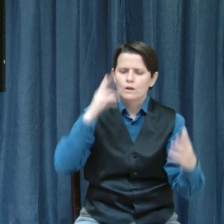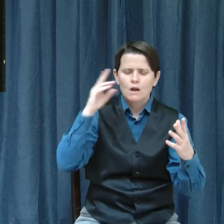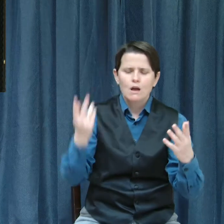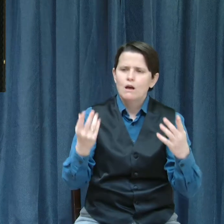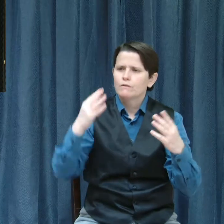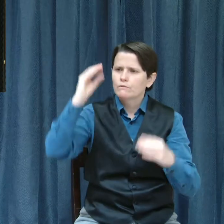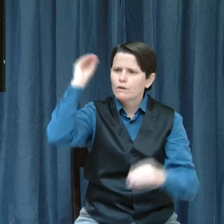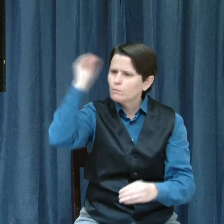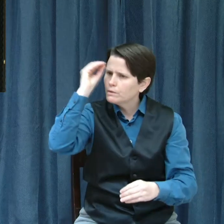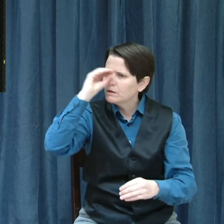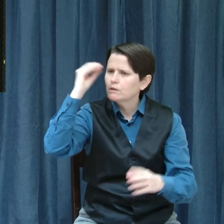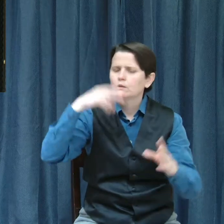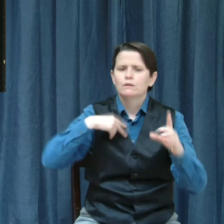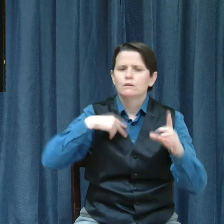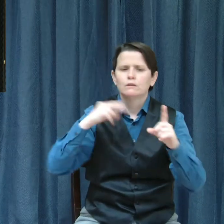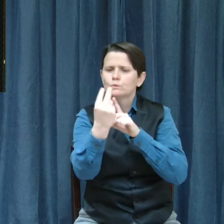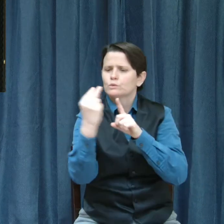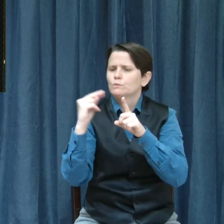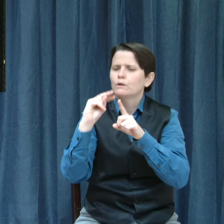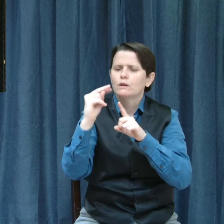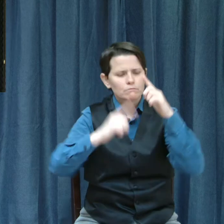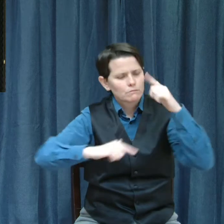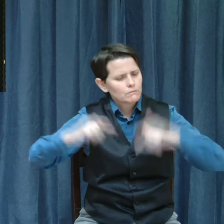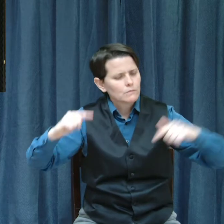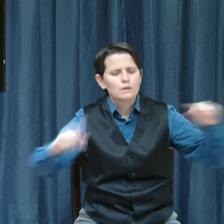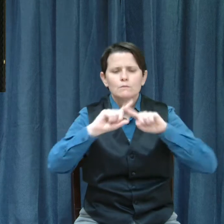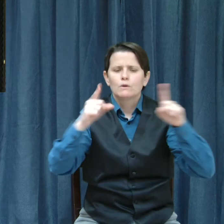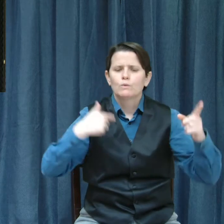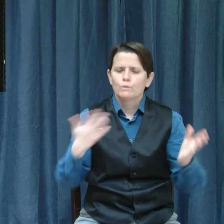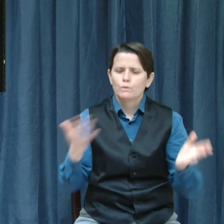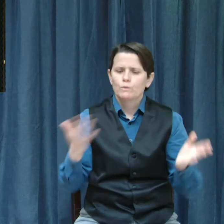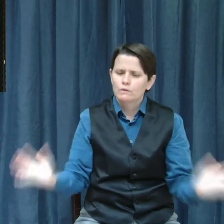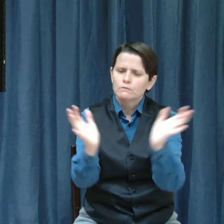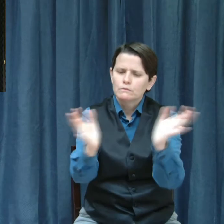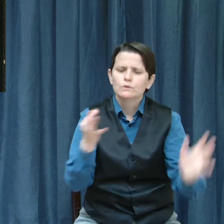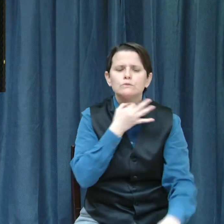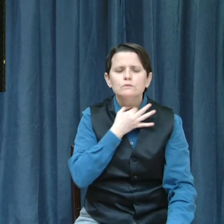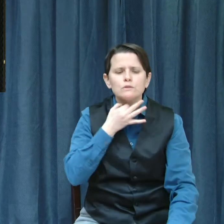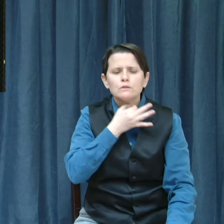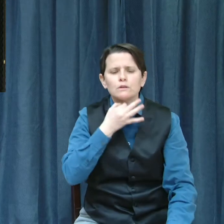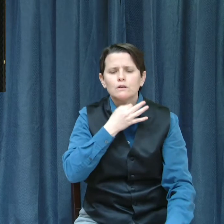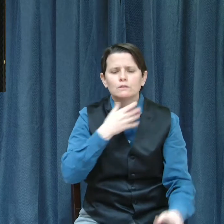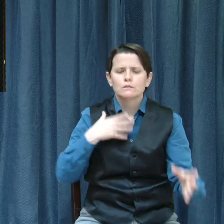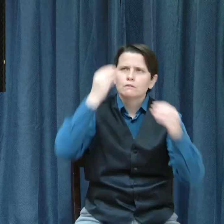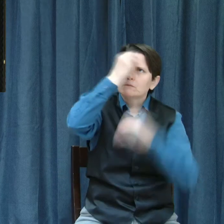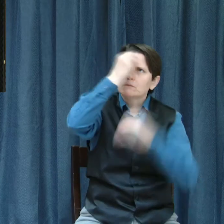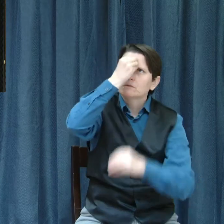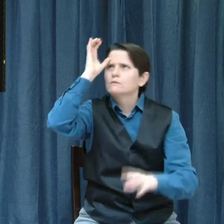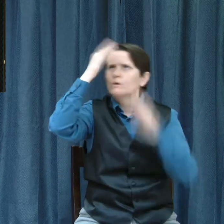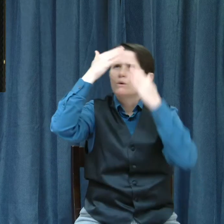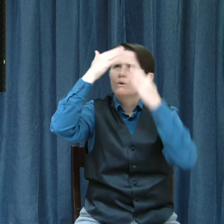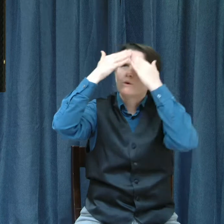embraces curiosity, exploration, and expanded awareness of the gifts of diversity. Where there is fear